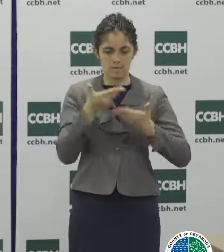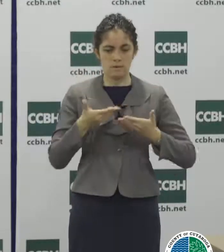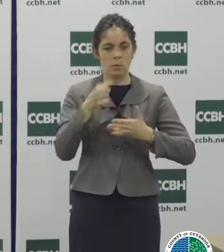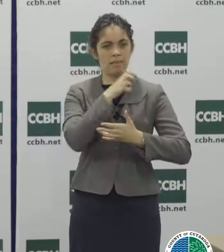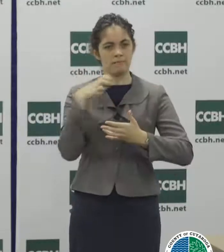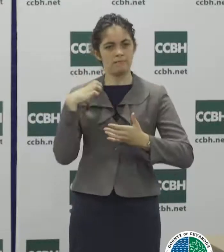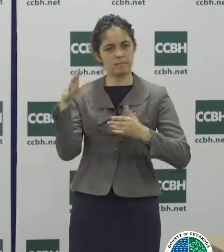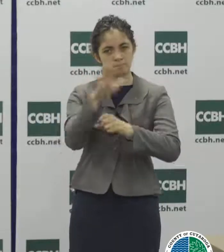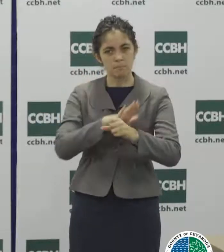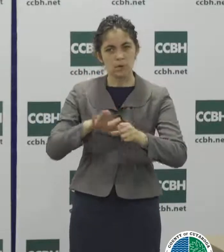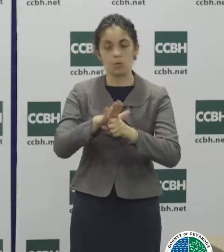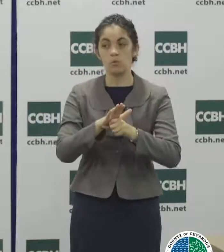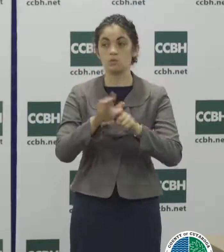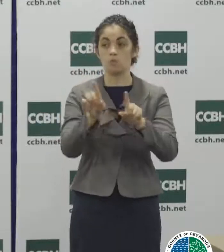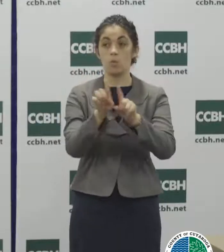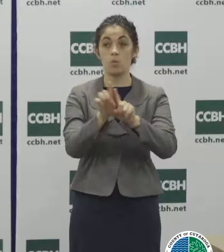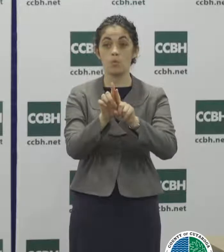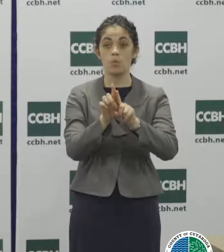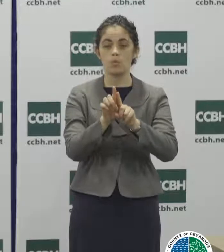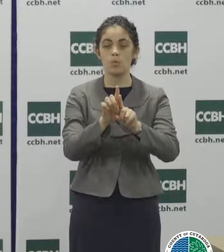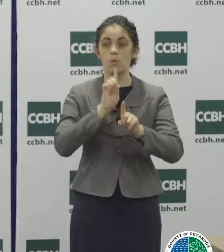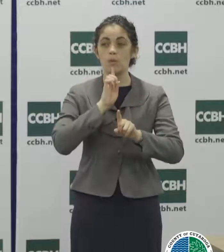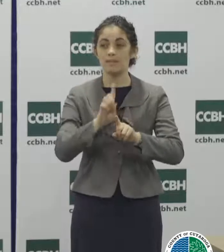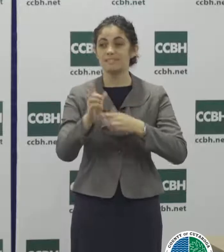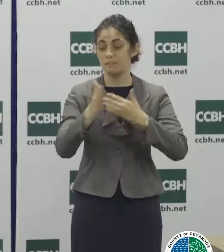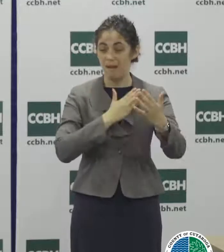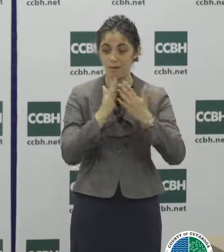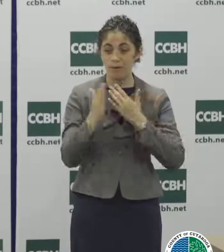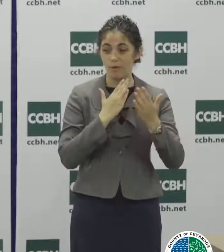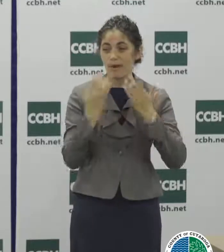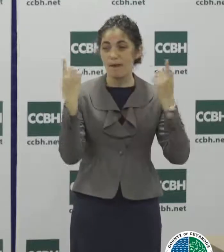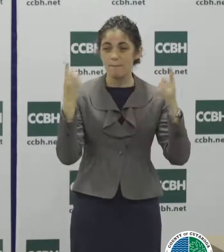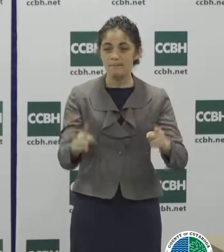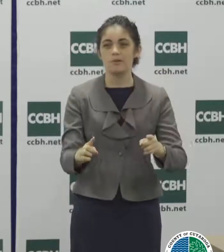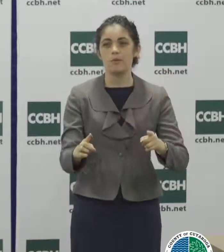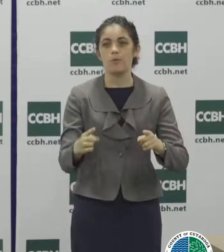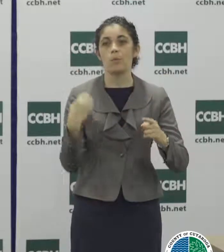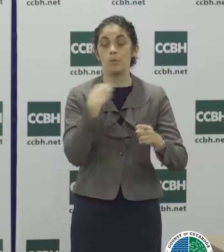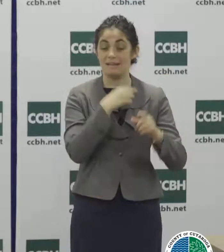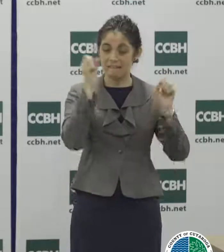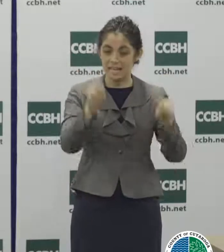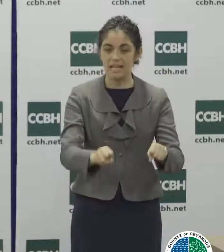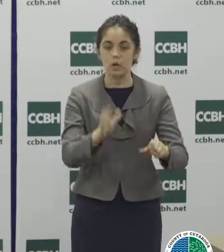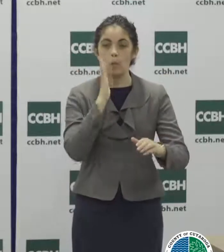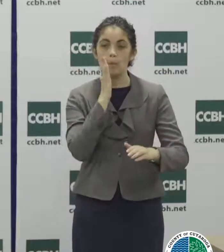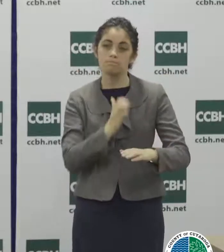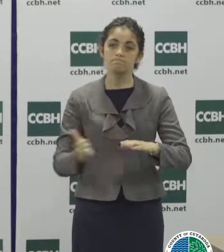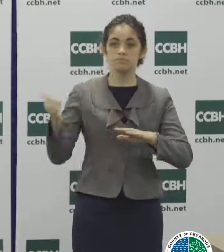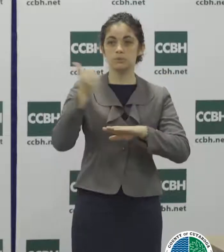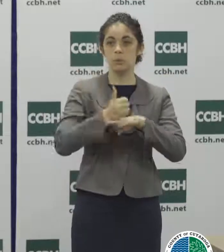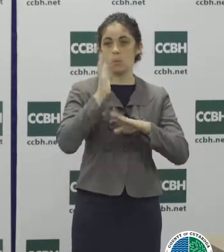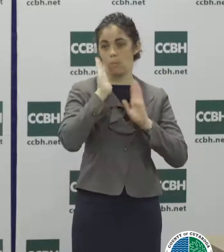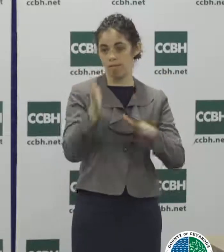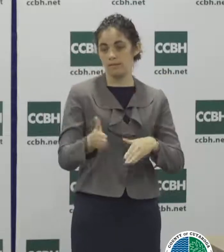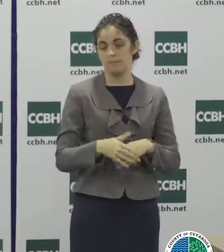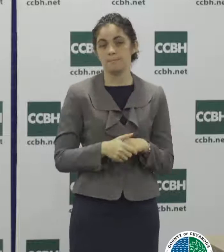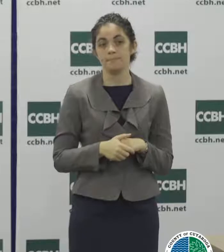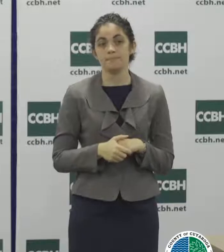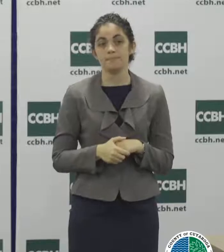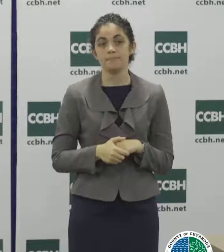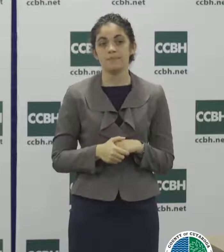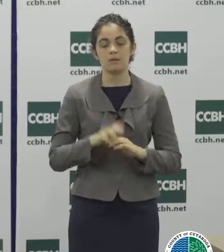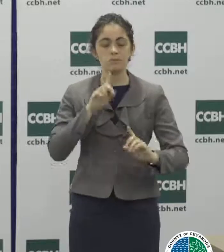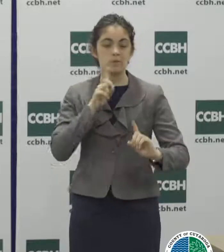Greater Cleveland, and the fact that no matter what, we can and we will rise up again. The